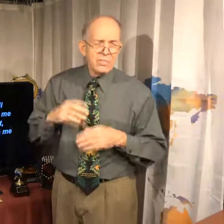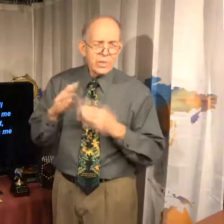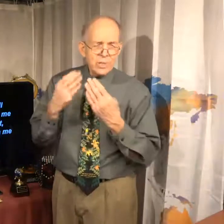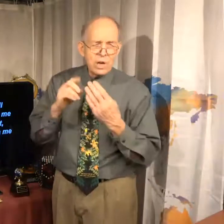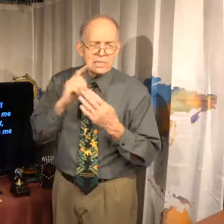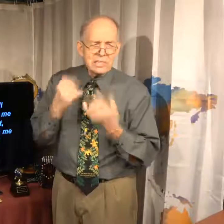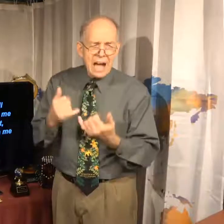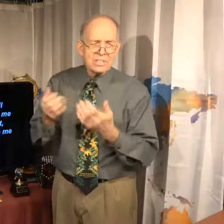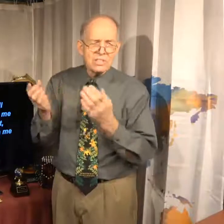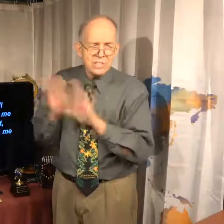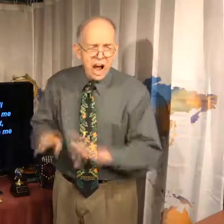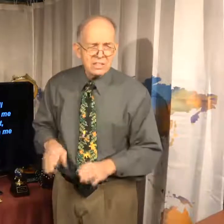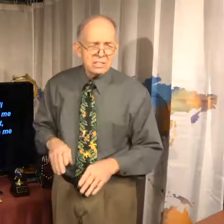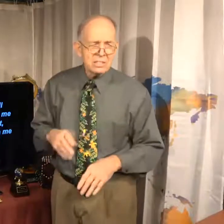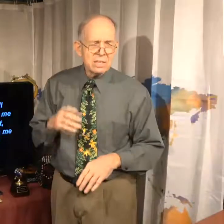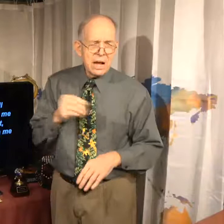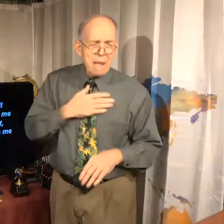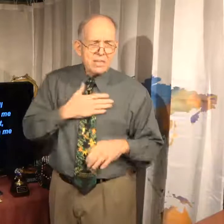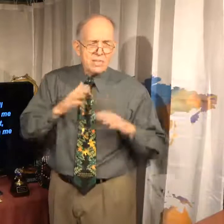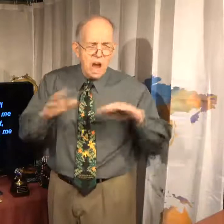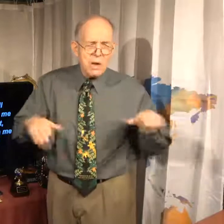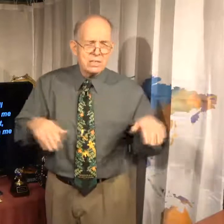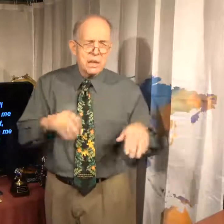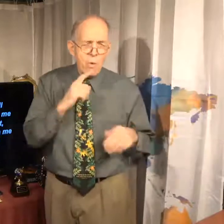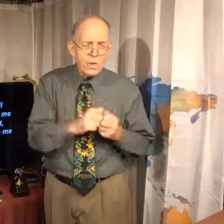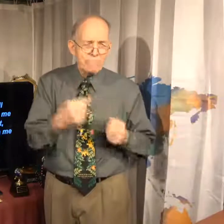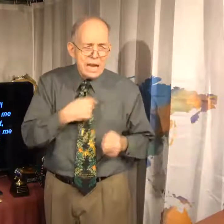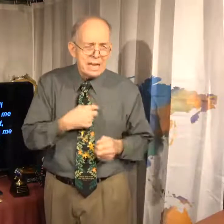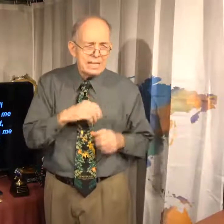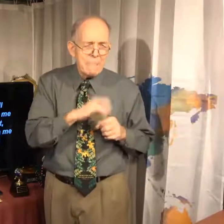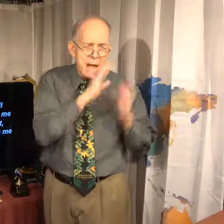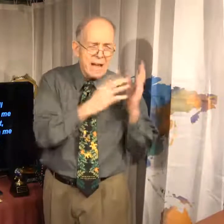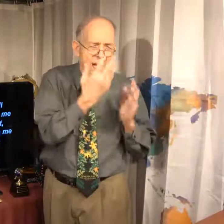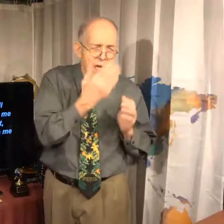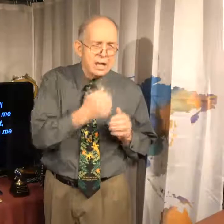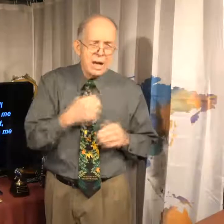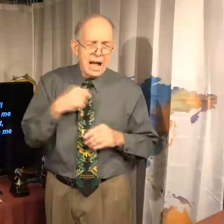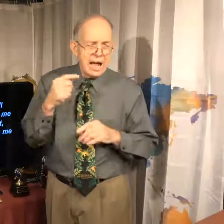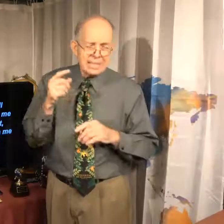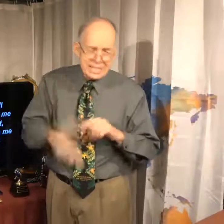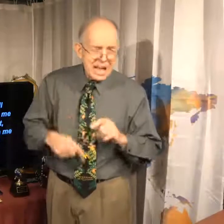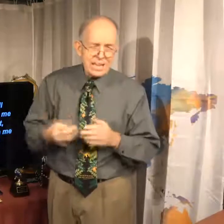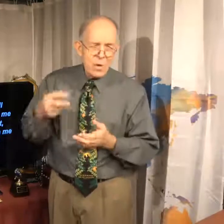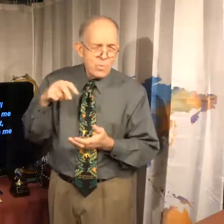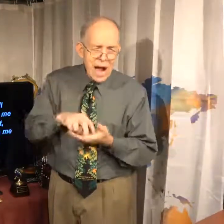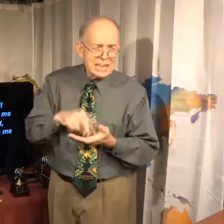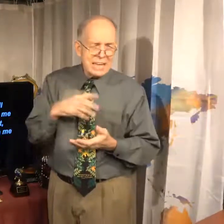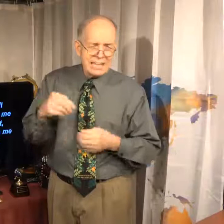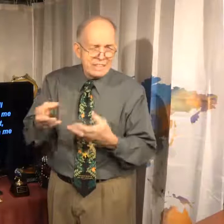The door is not shut, and my servant are with me in bed. He cannot arise and give